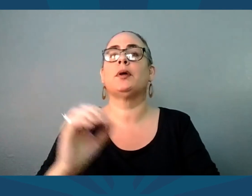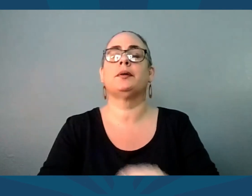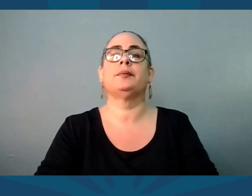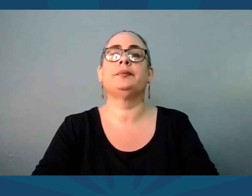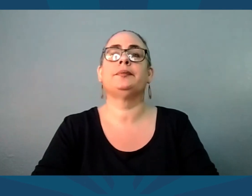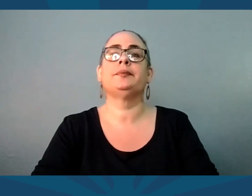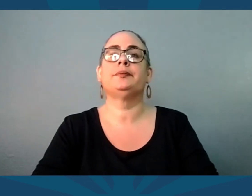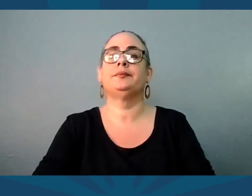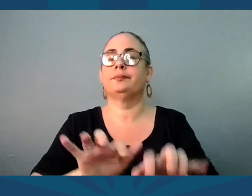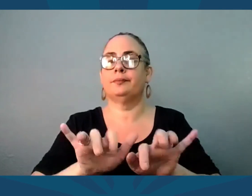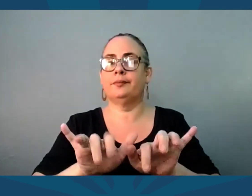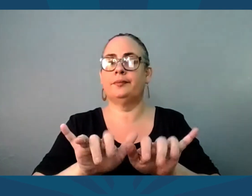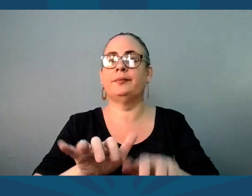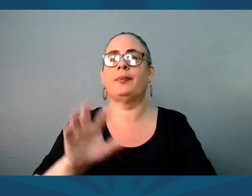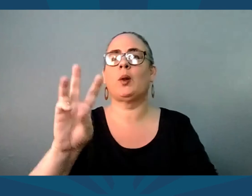928-771-3250.